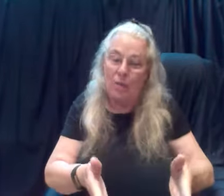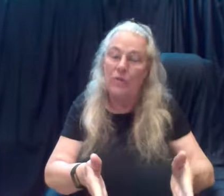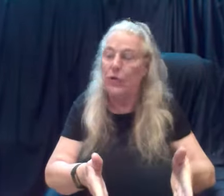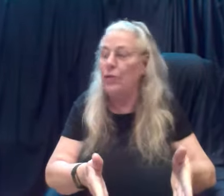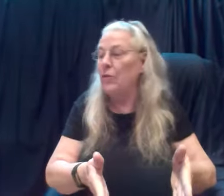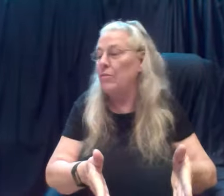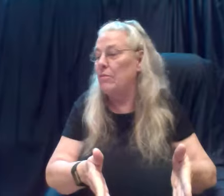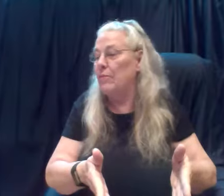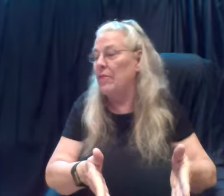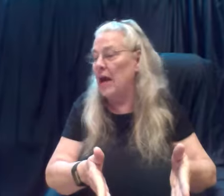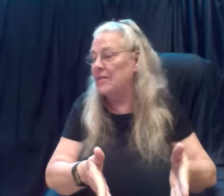do that sign.